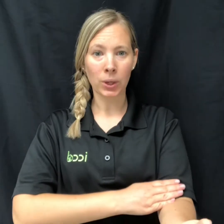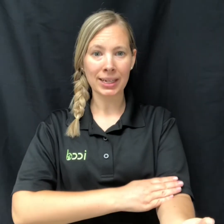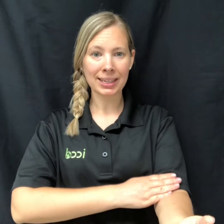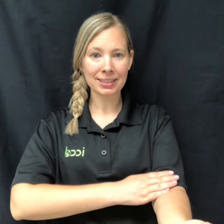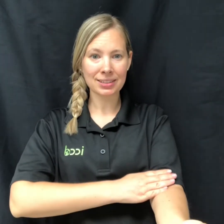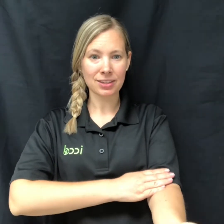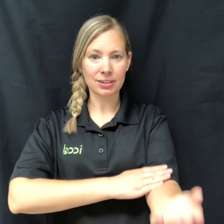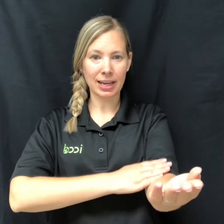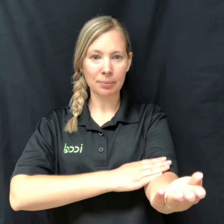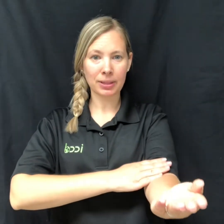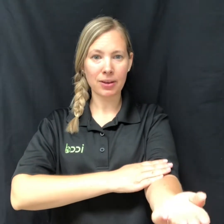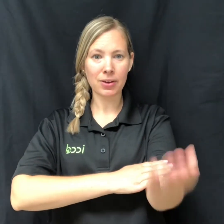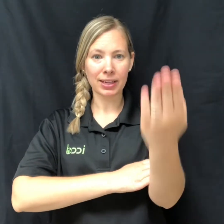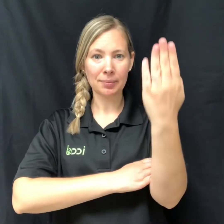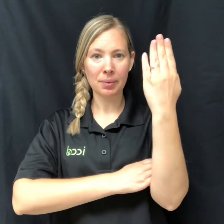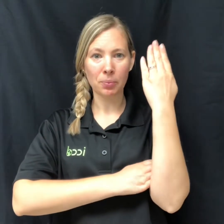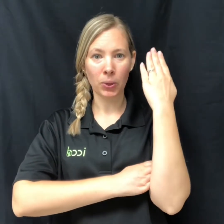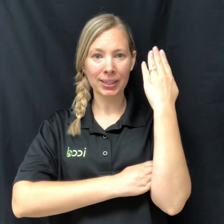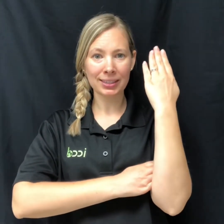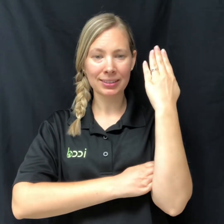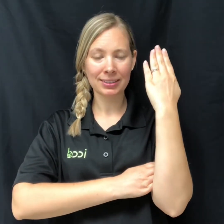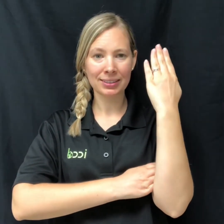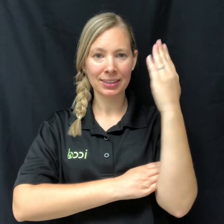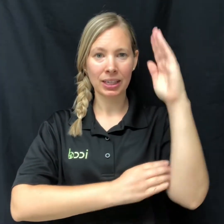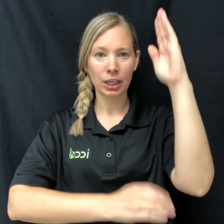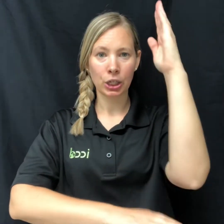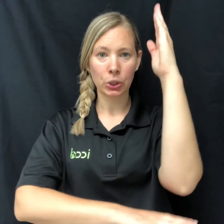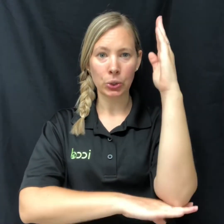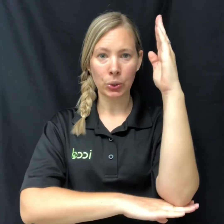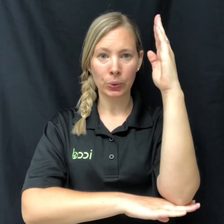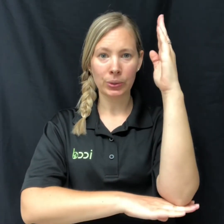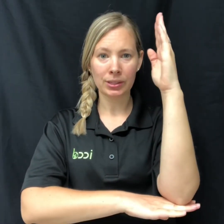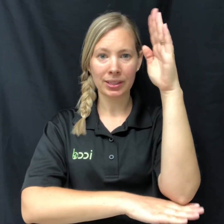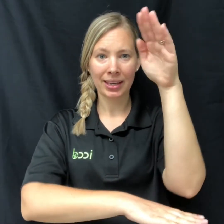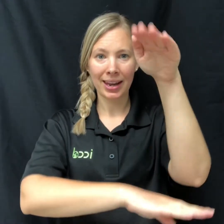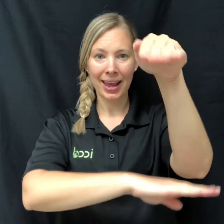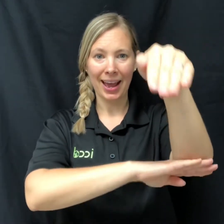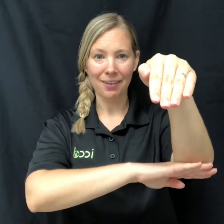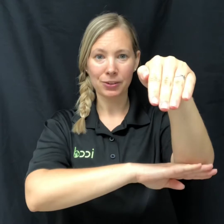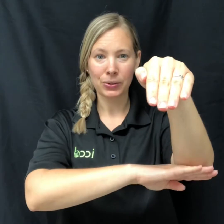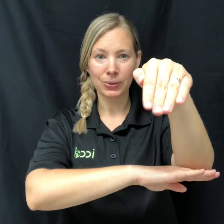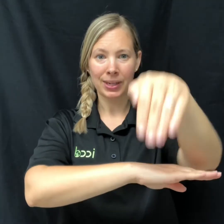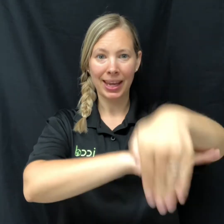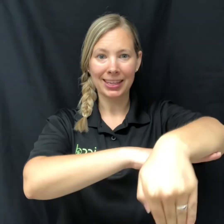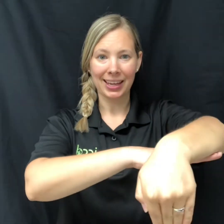Morning, start down below and come up. Morning, noon, afternoon, and night.